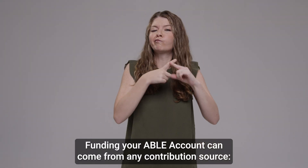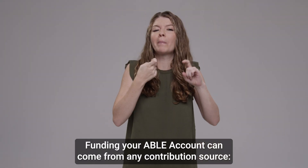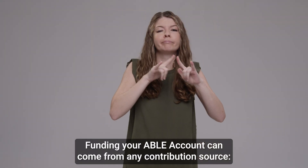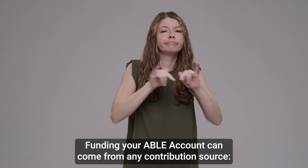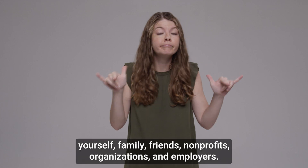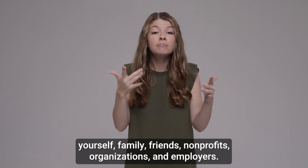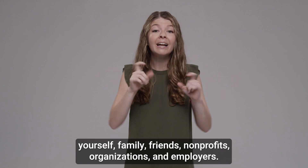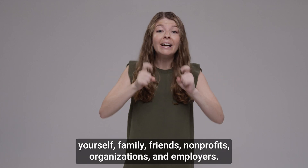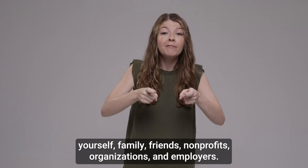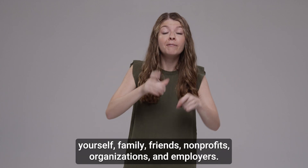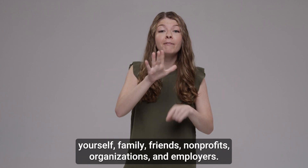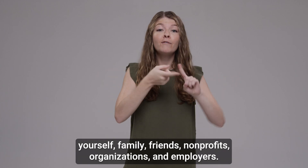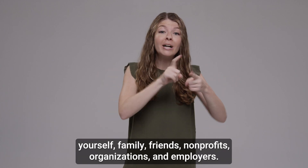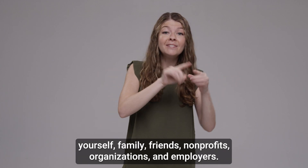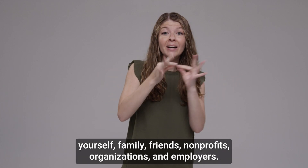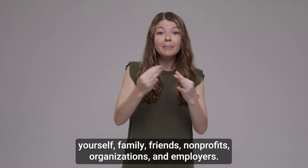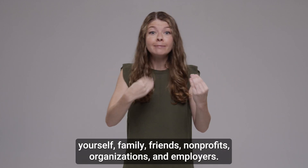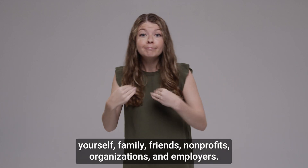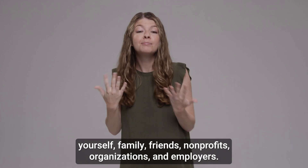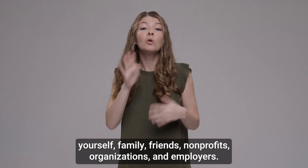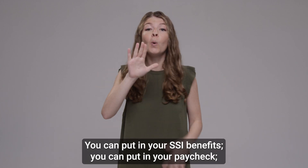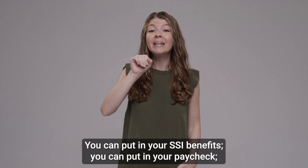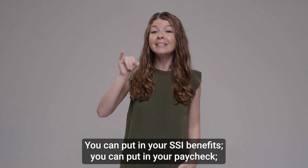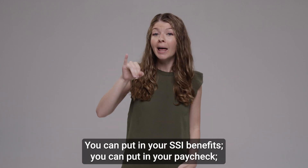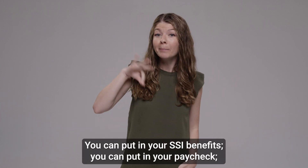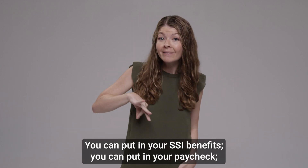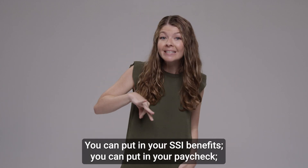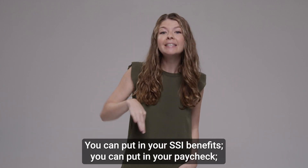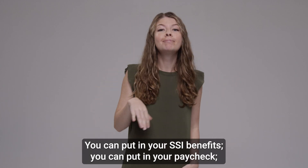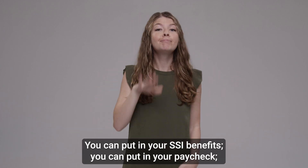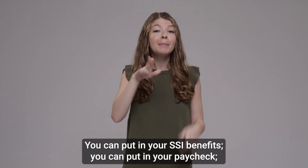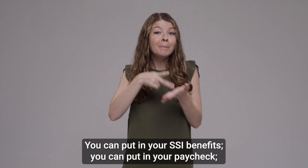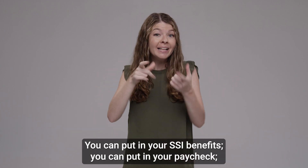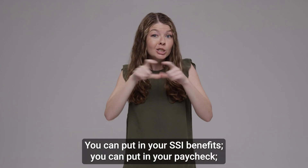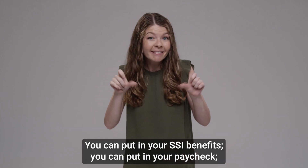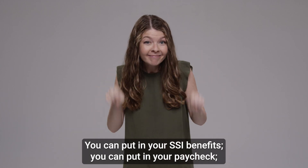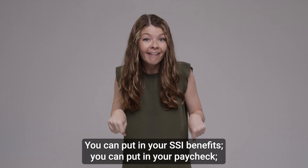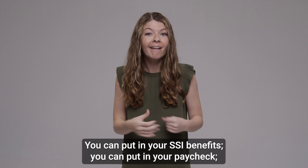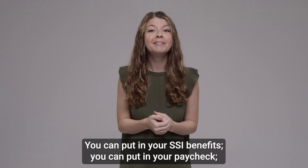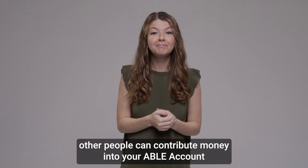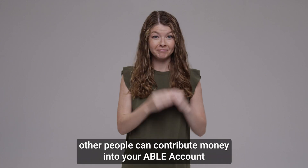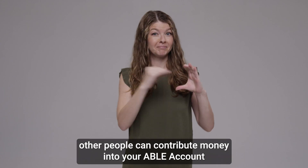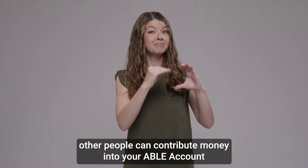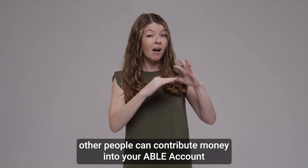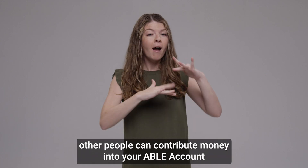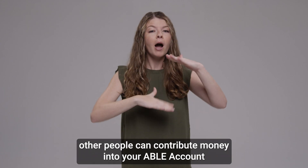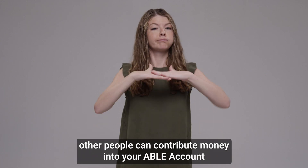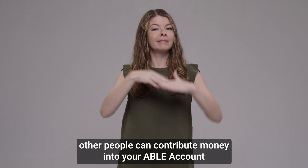nonprofits, organizations, and employers. You can put in your SSI benefits, you can put in your paycheck. Other people can contribute money into your ABLE account, but you can